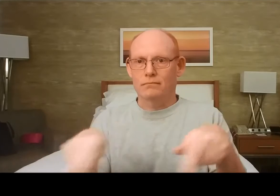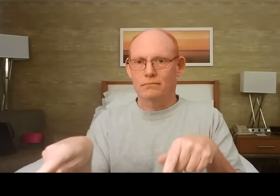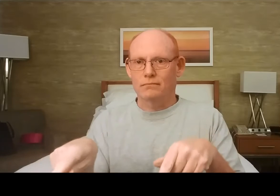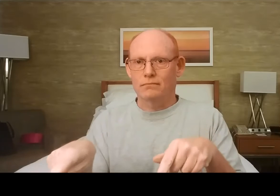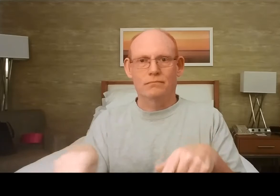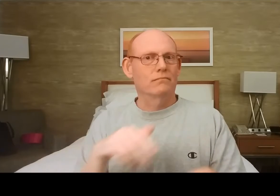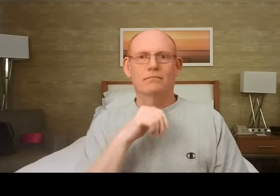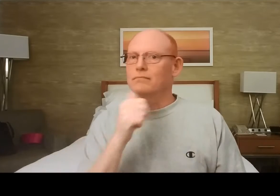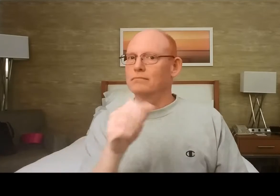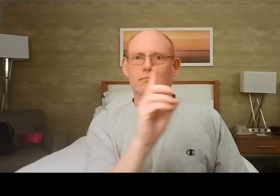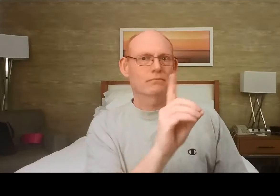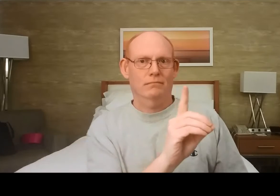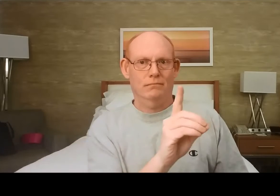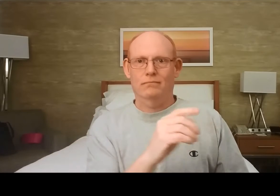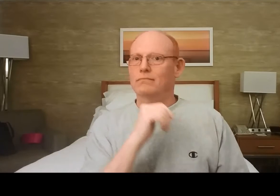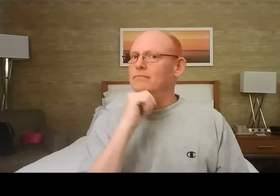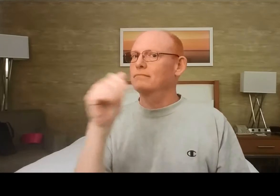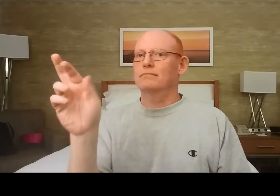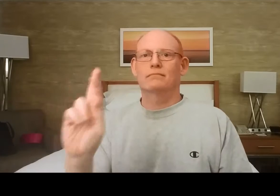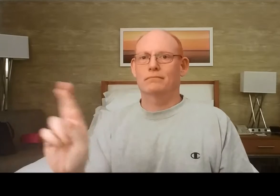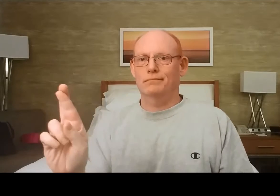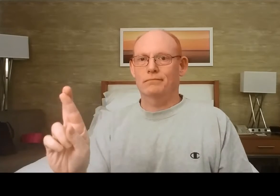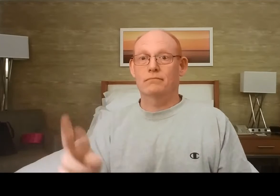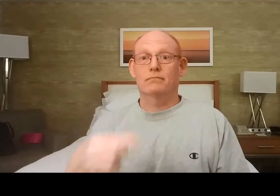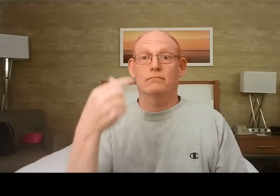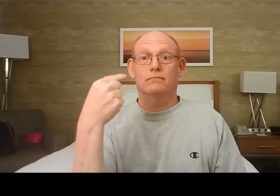Not a Democrat, not a Republican.